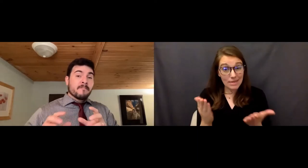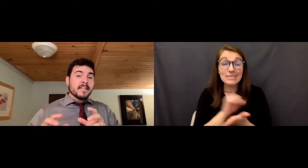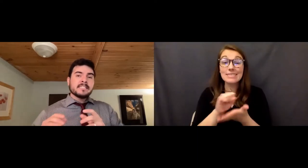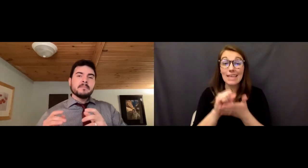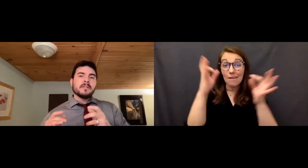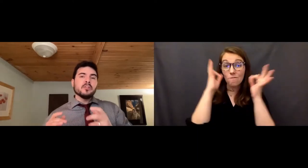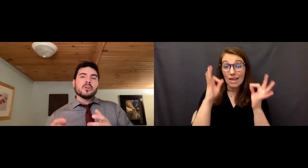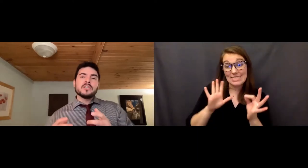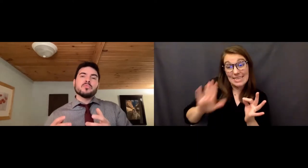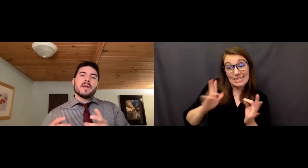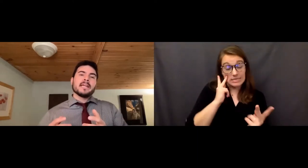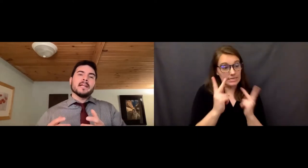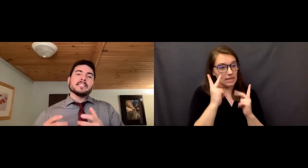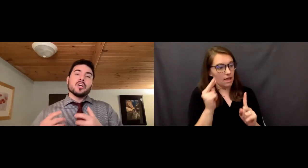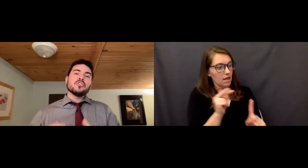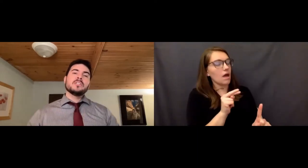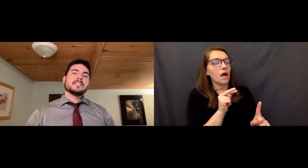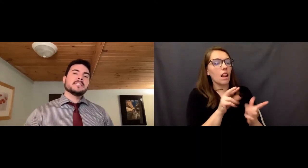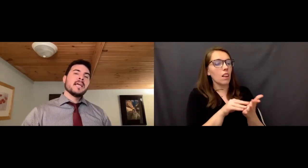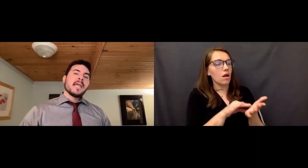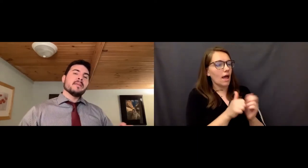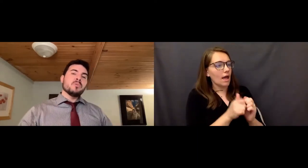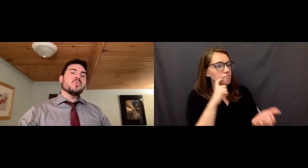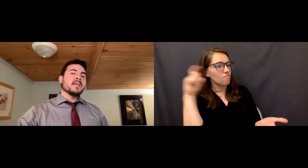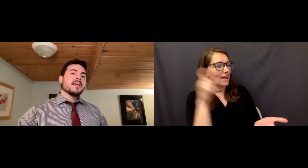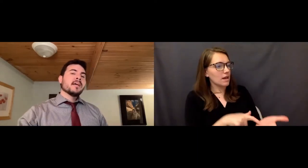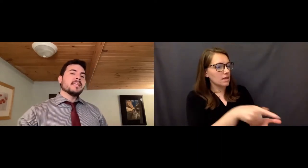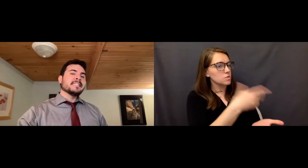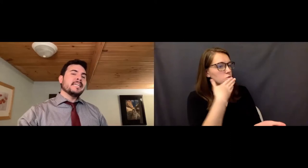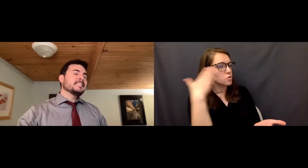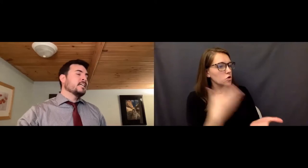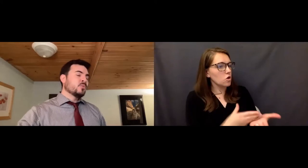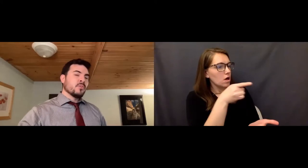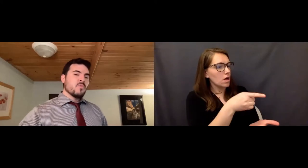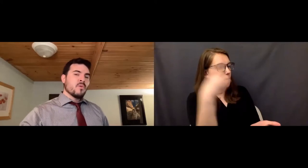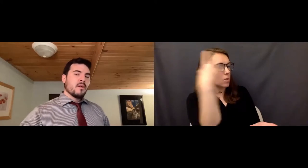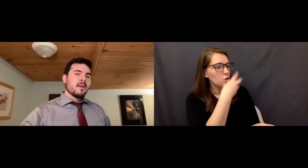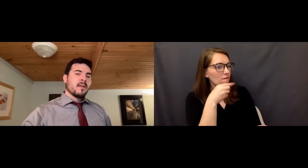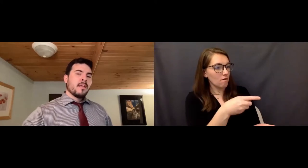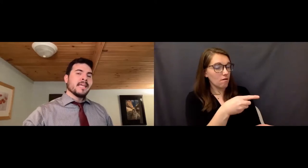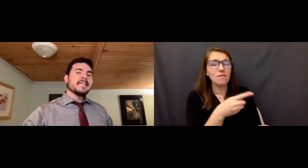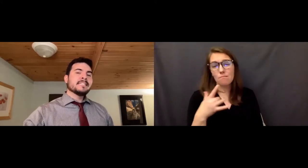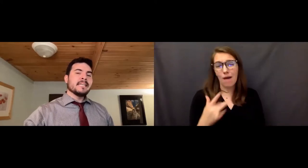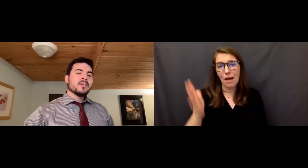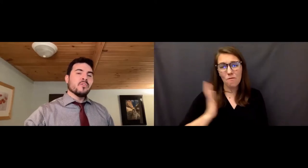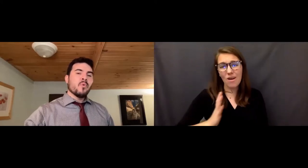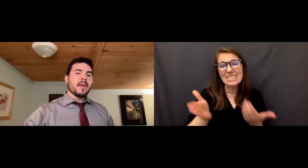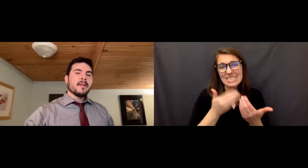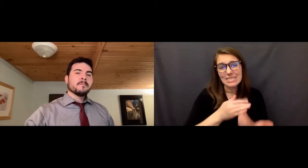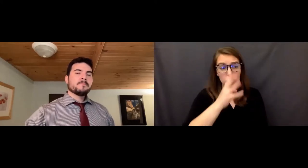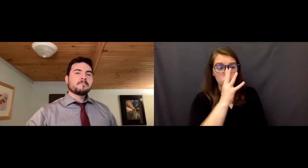could it be that Francis simply learned to recognize a goodness and a beauty that's easy to ignore, easy